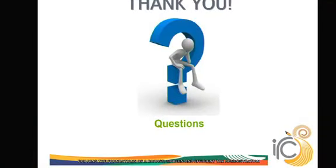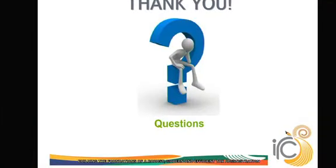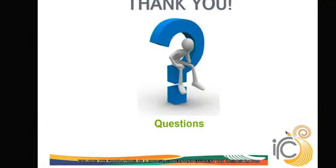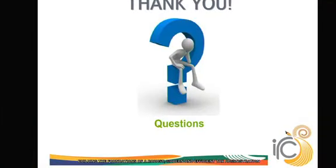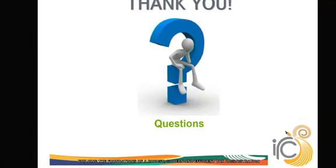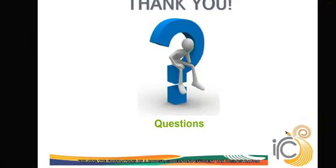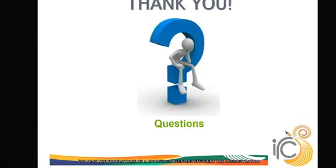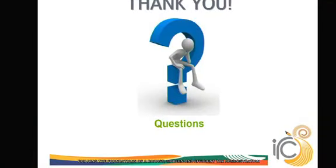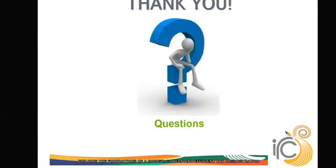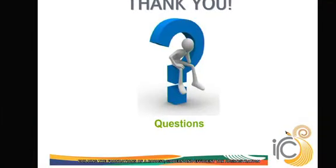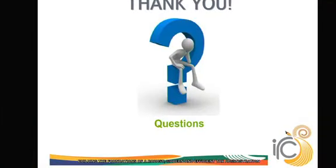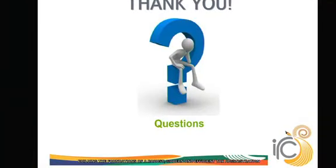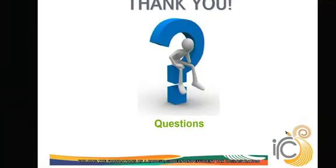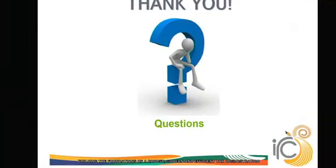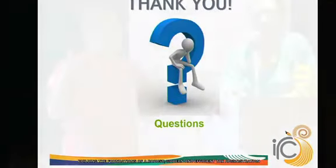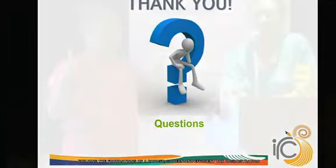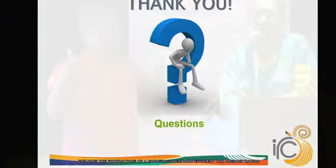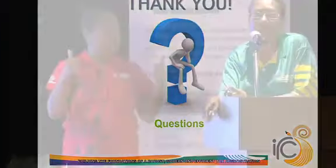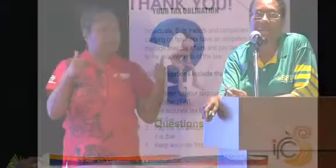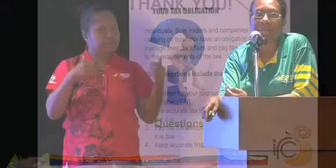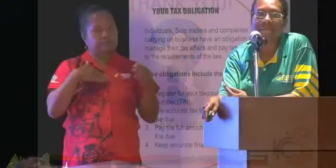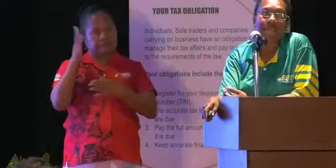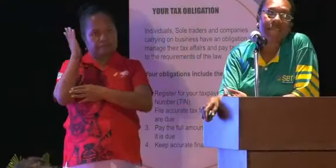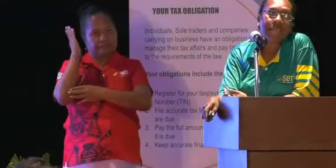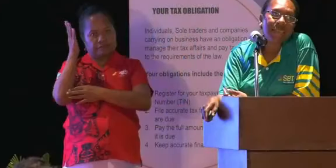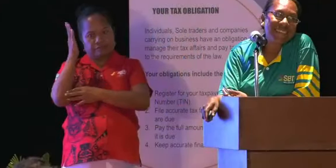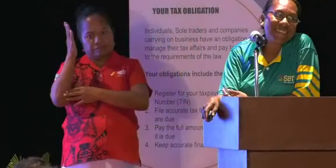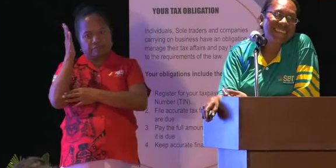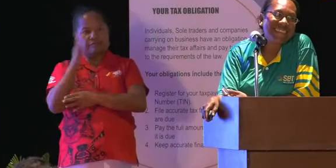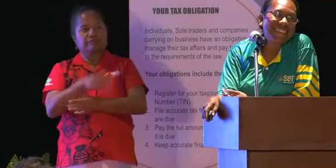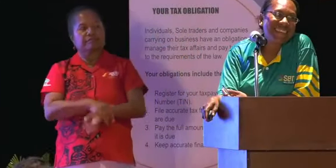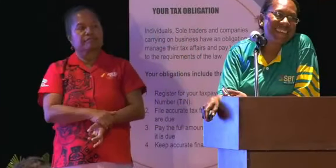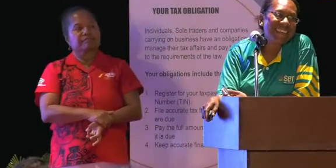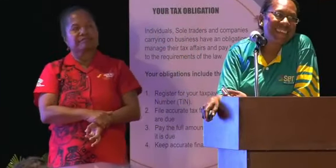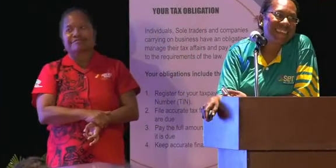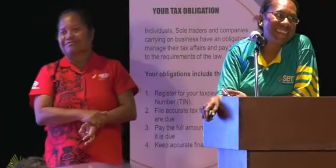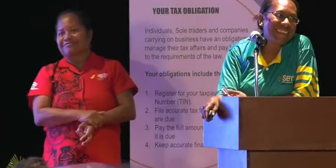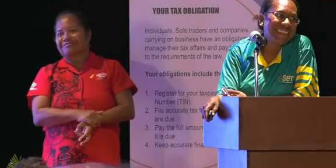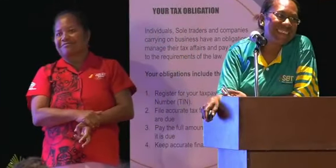And that brings me to the end of my presentation.